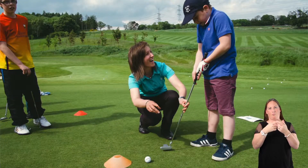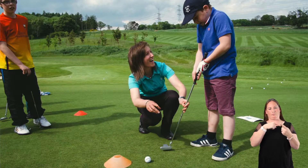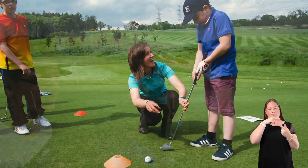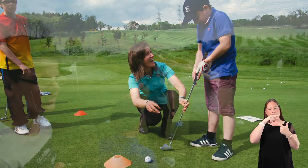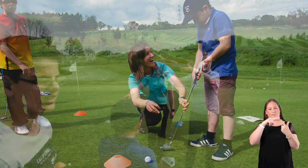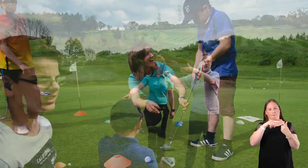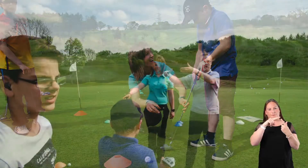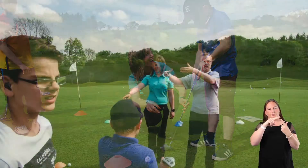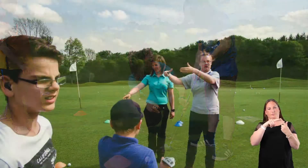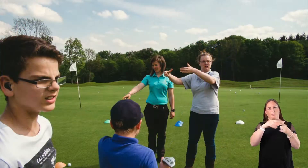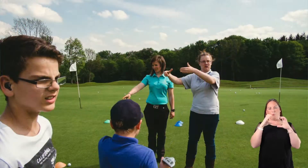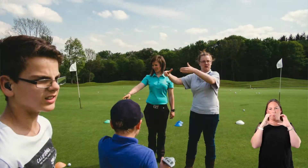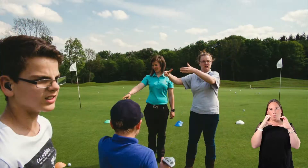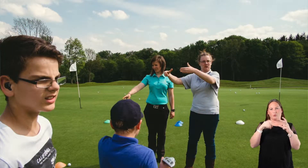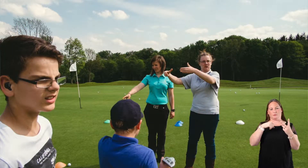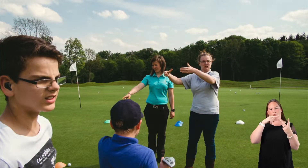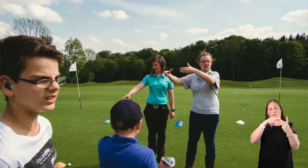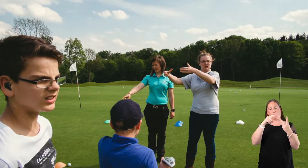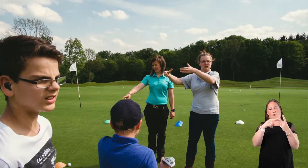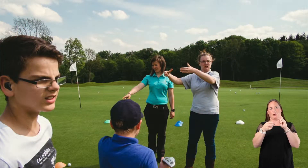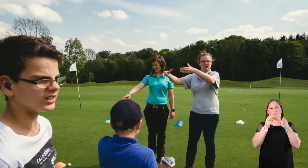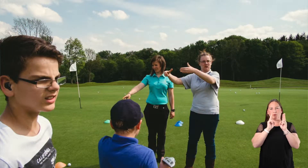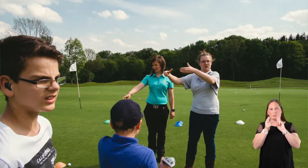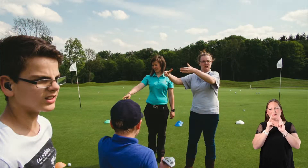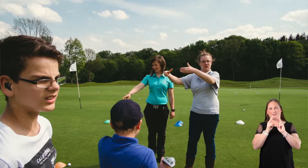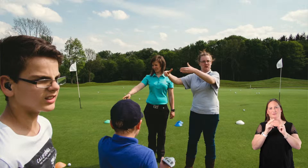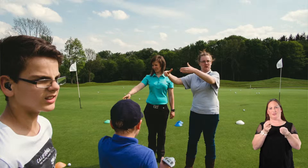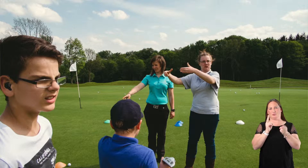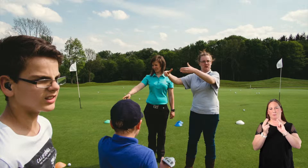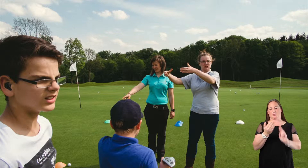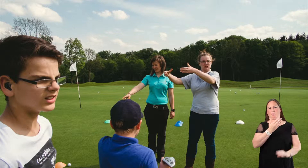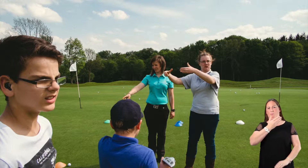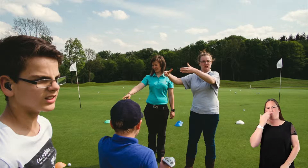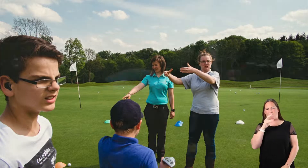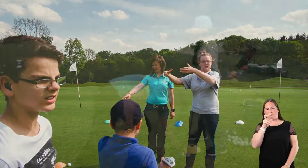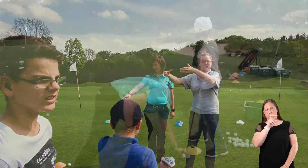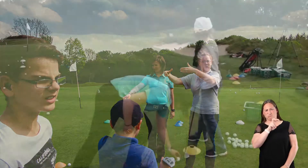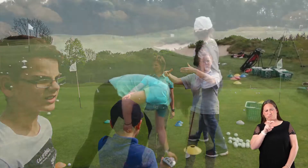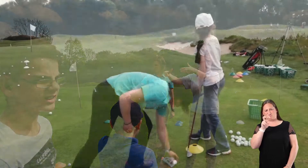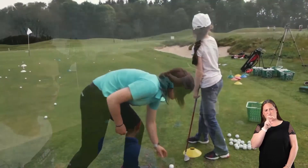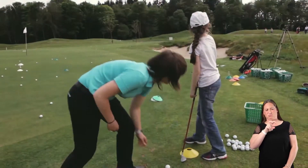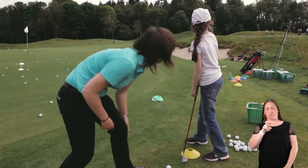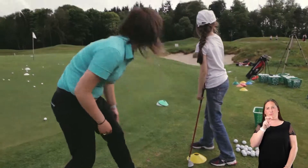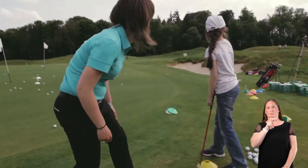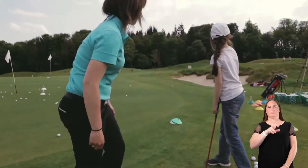means the kids get so much more out of it than if it was just from lip reading.